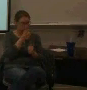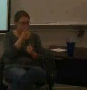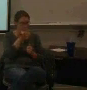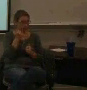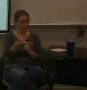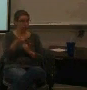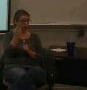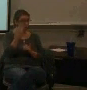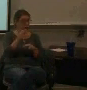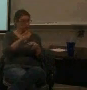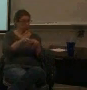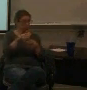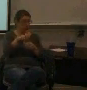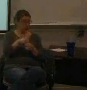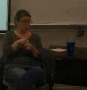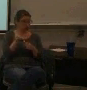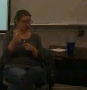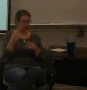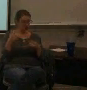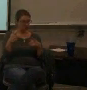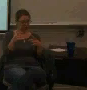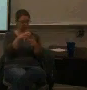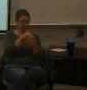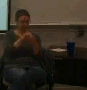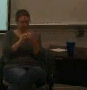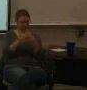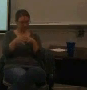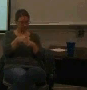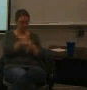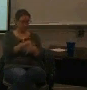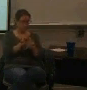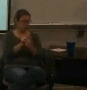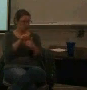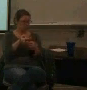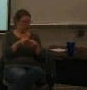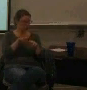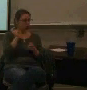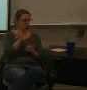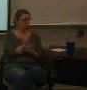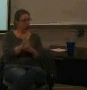up with the salt, and biologically it's difficult to get